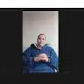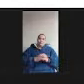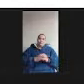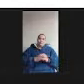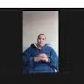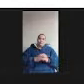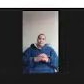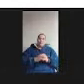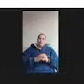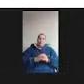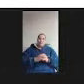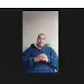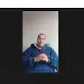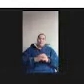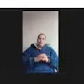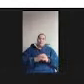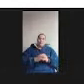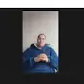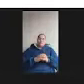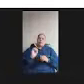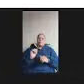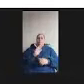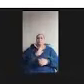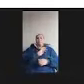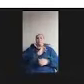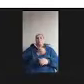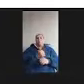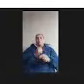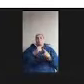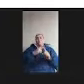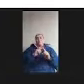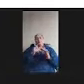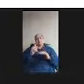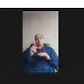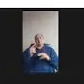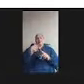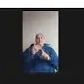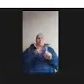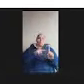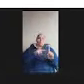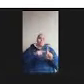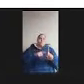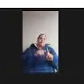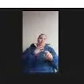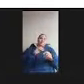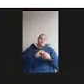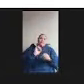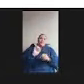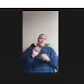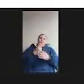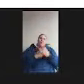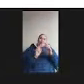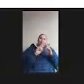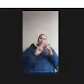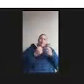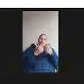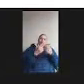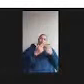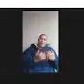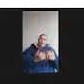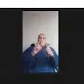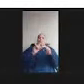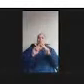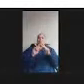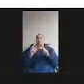Specifically referring to executive authority and how that is applicable to both national parliament as well as